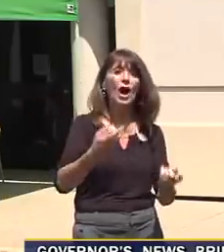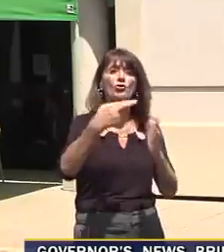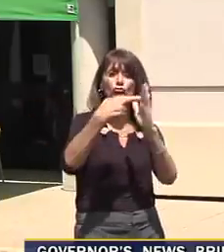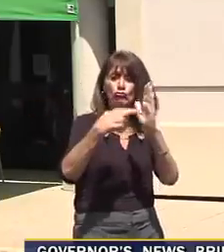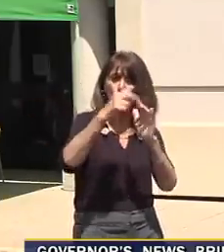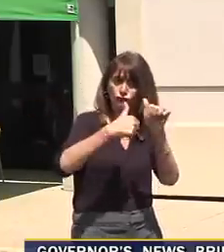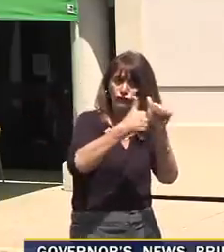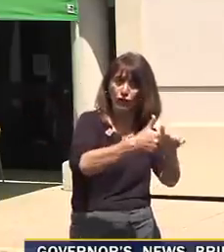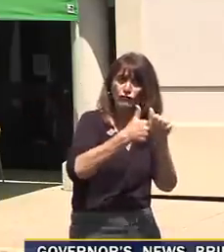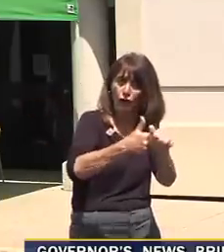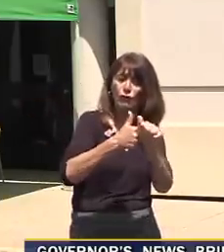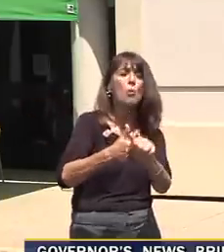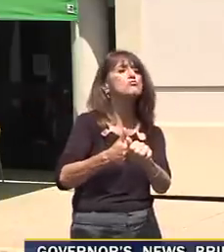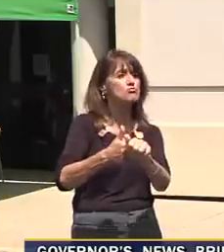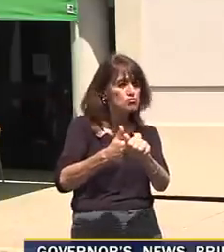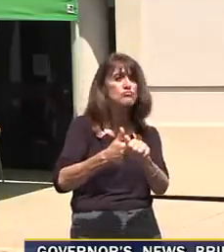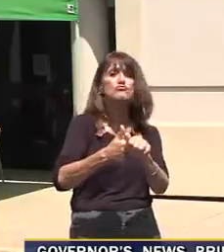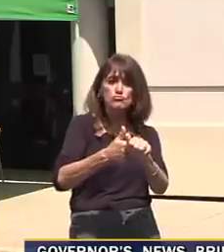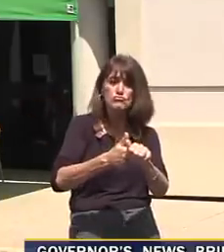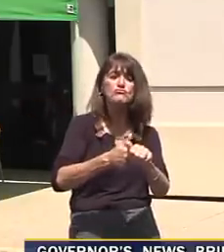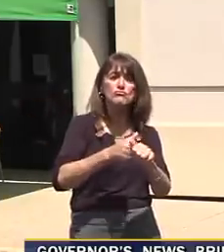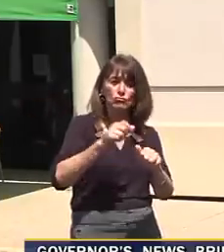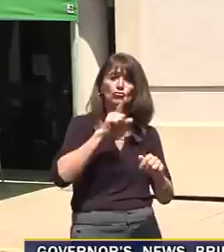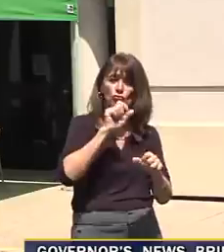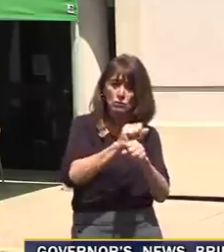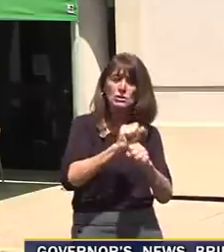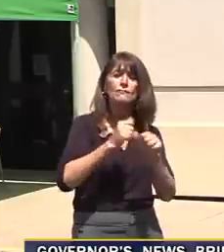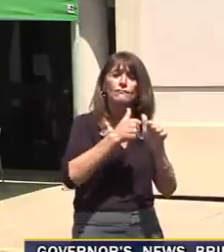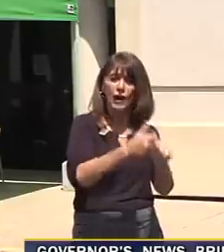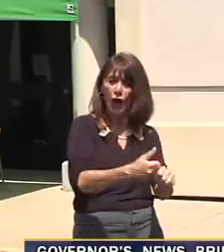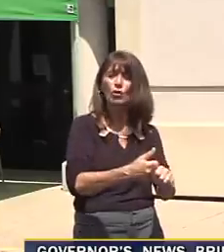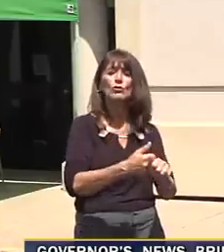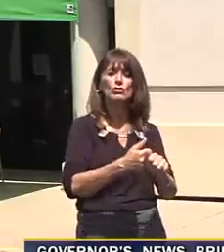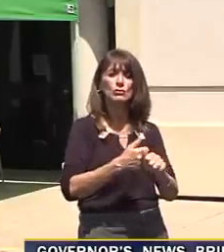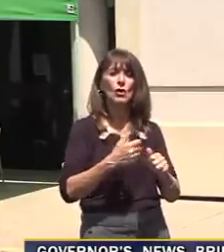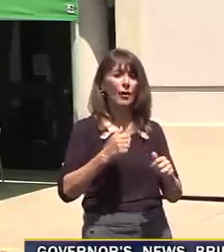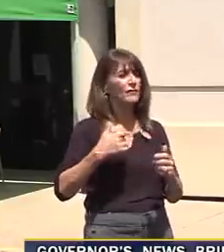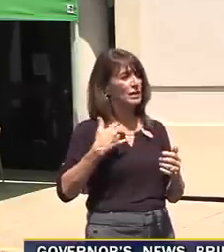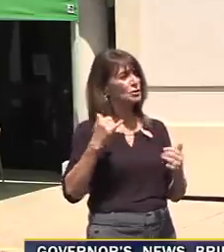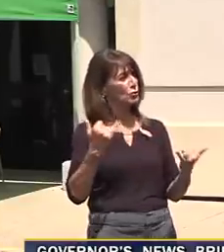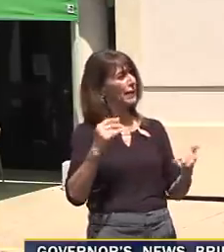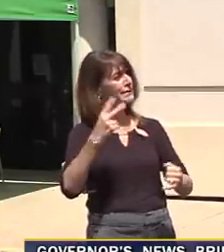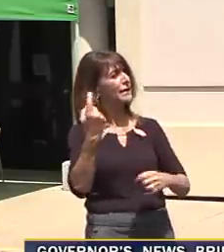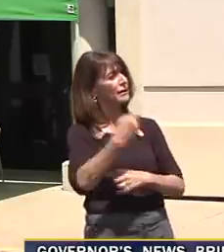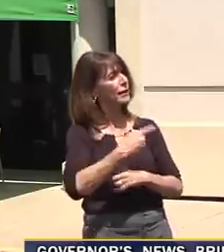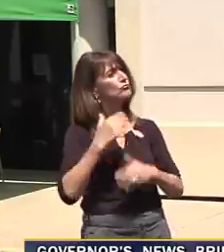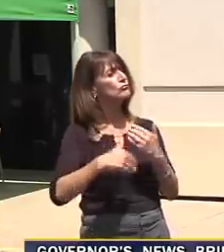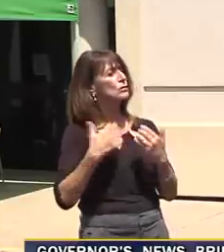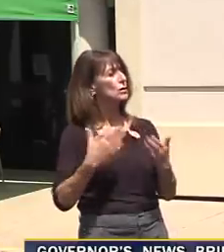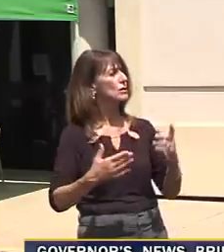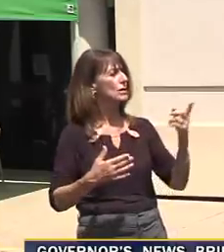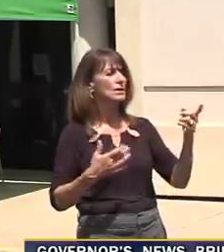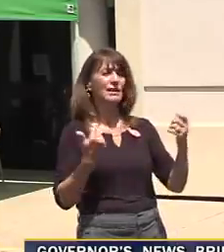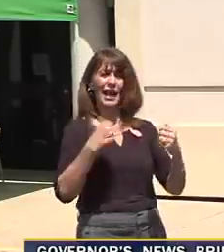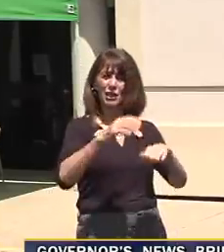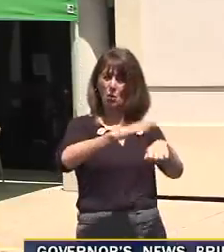very scrupulously. And I think we're probably in a very good day, too. Any specifics, though, on the citations or the